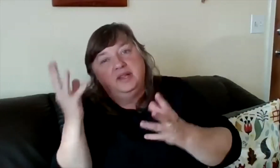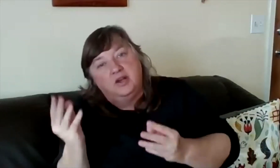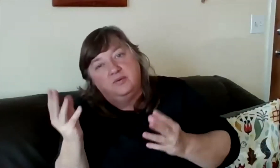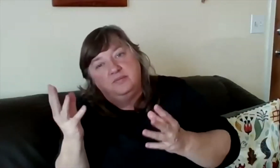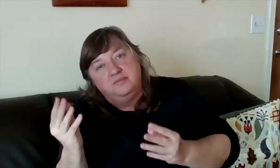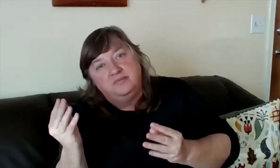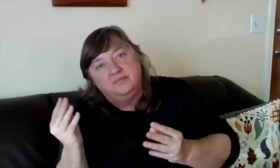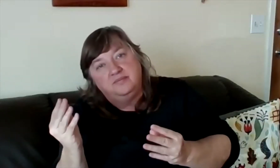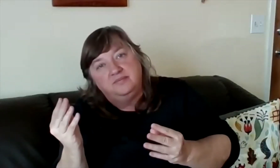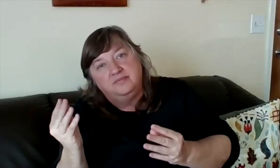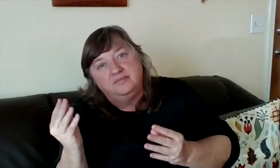pillow.